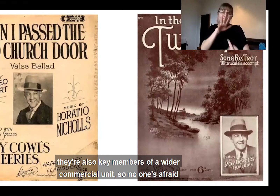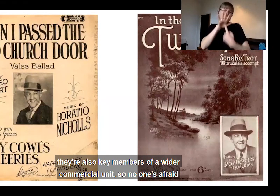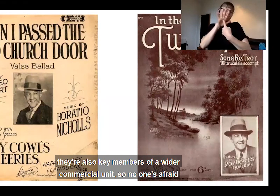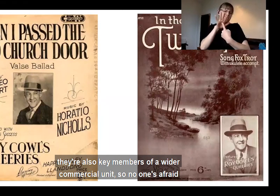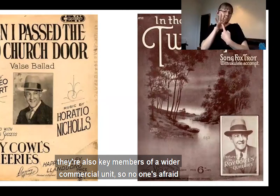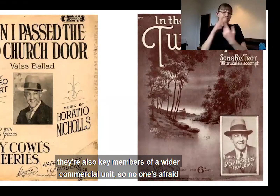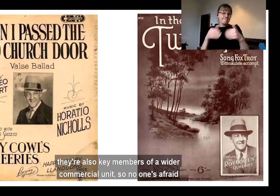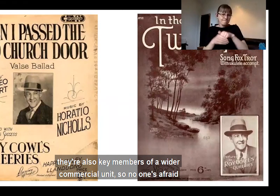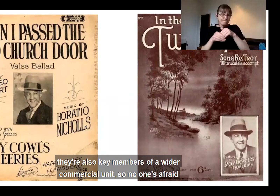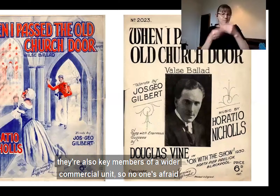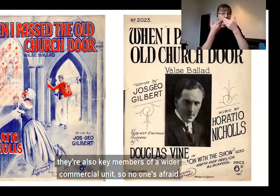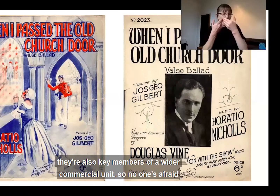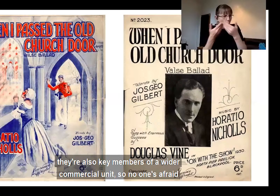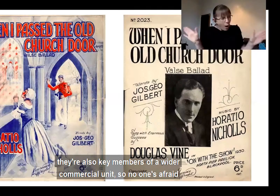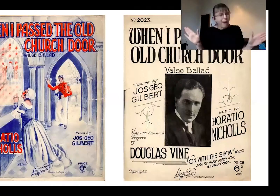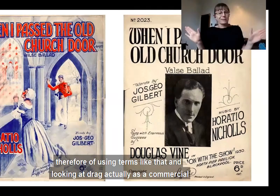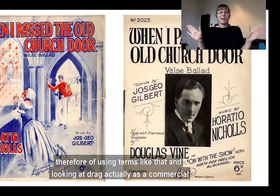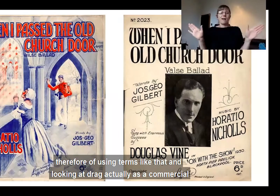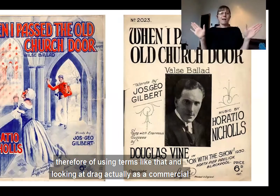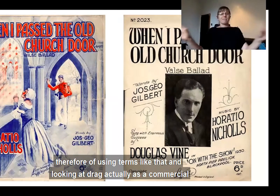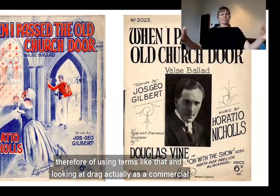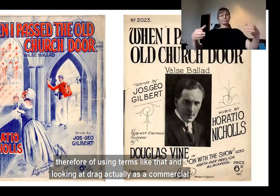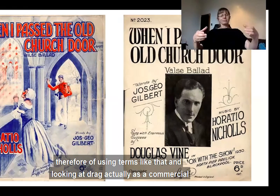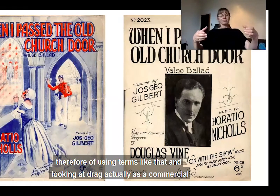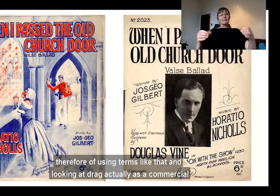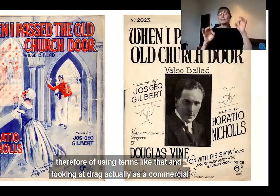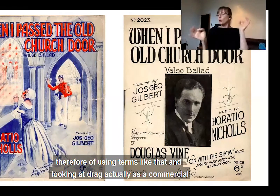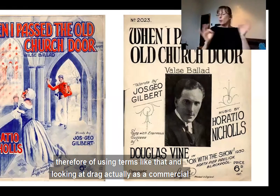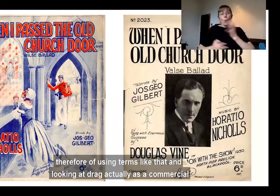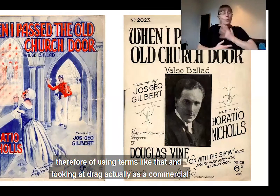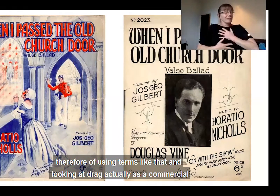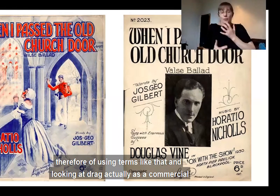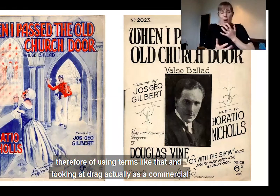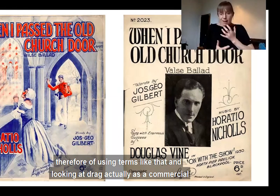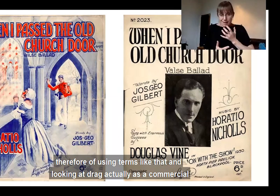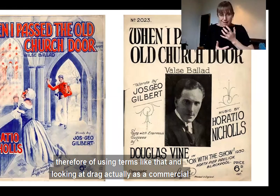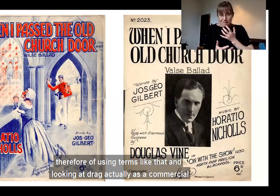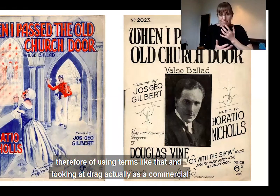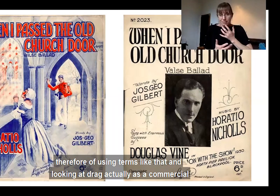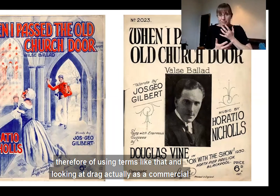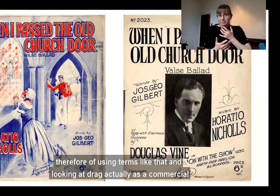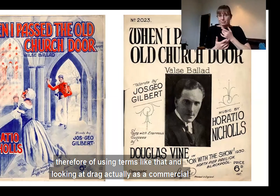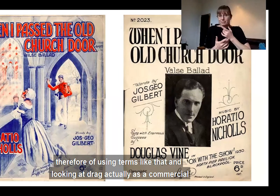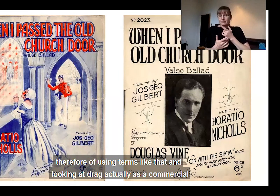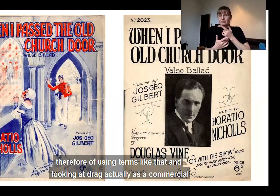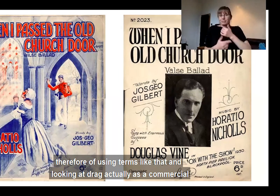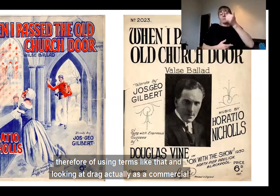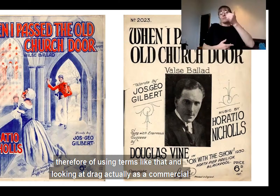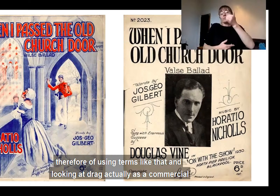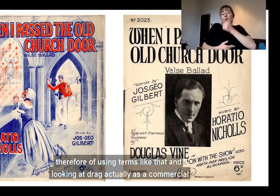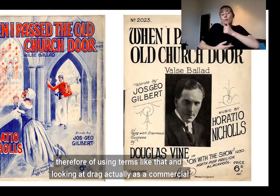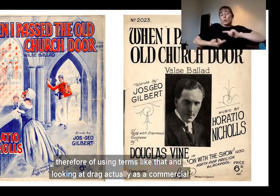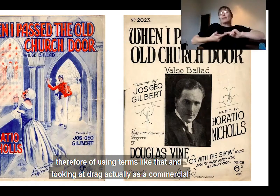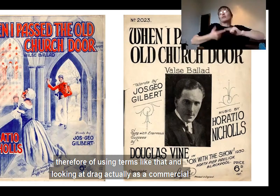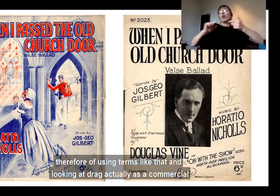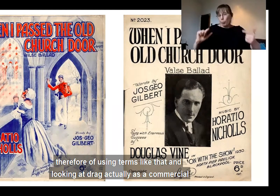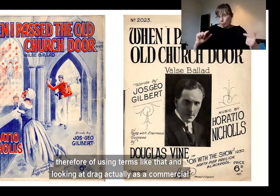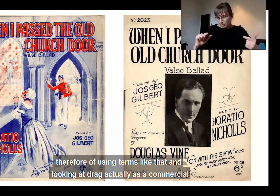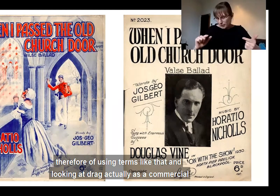of a wider commercial unit. So no one's afraid, therefore, of using terms like